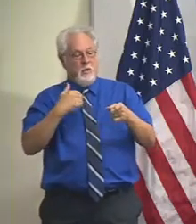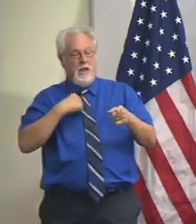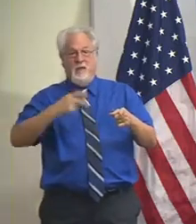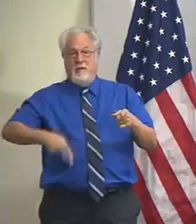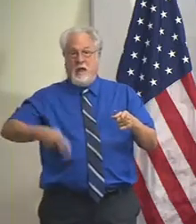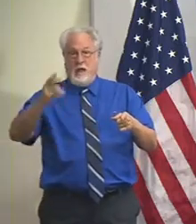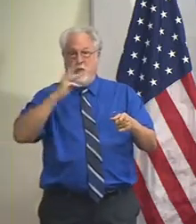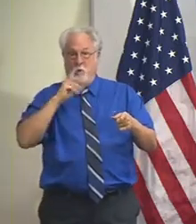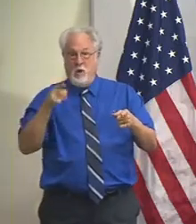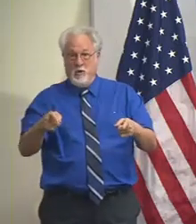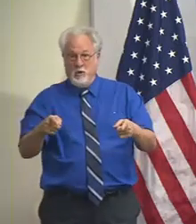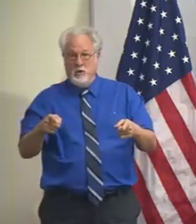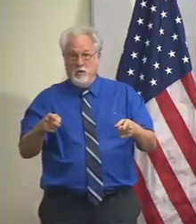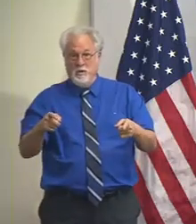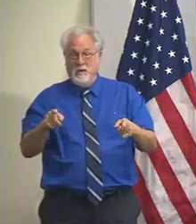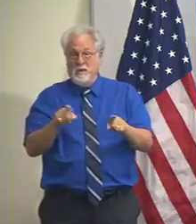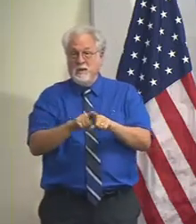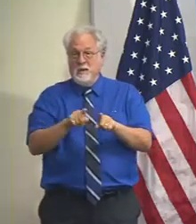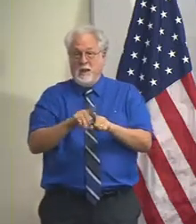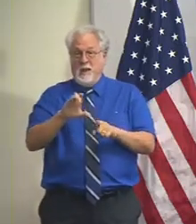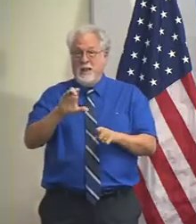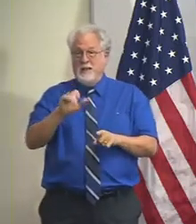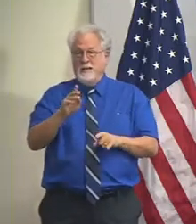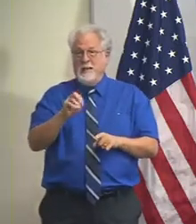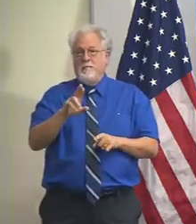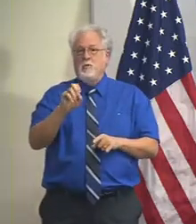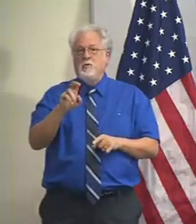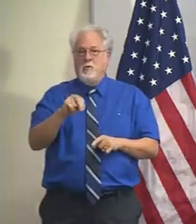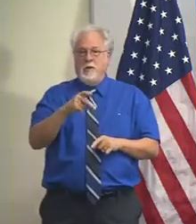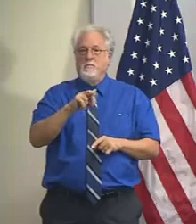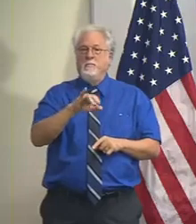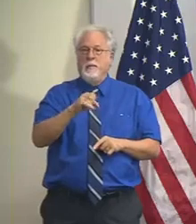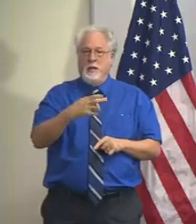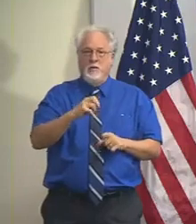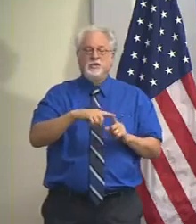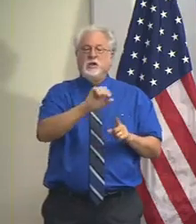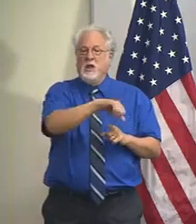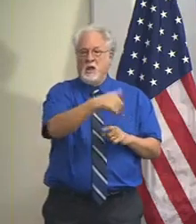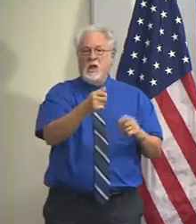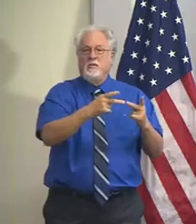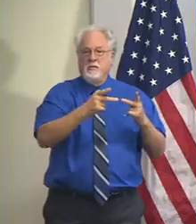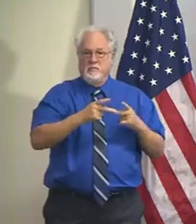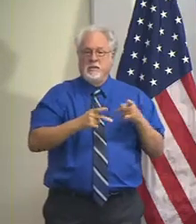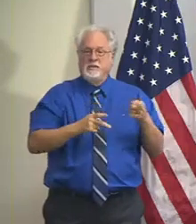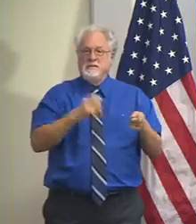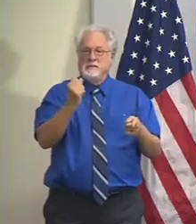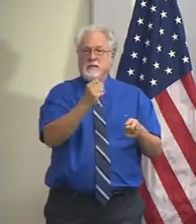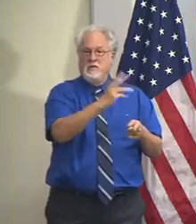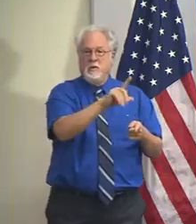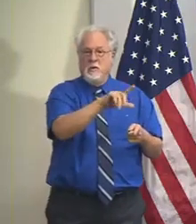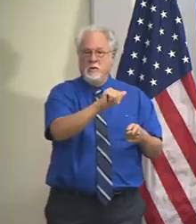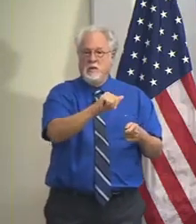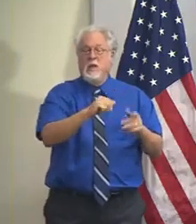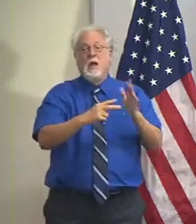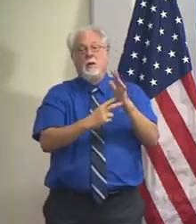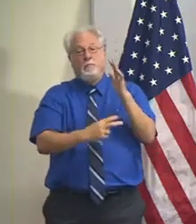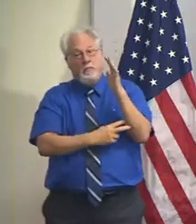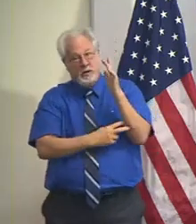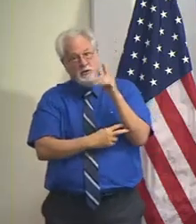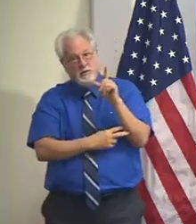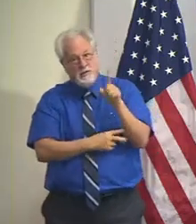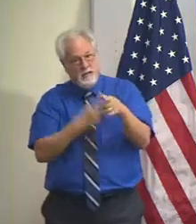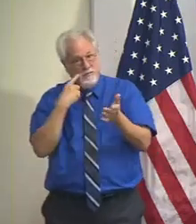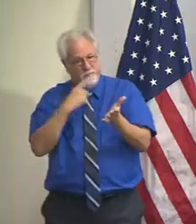water events, as we've had in Cameron Parish and in certain other places around southwest Louisiana, bridges have to be